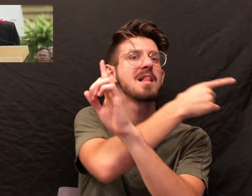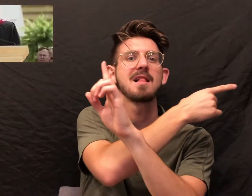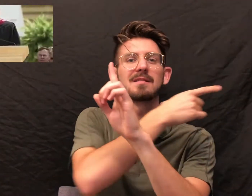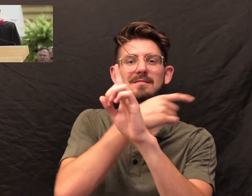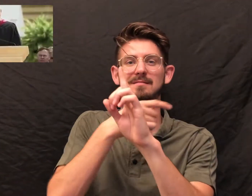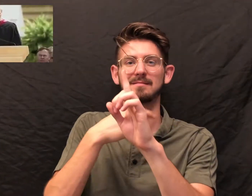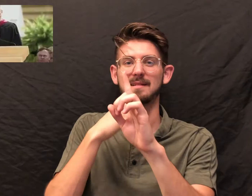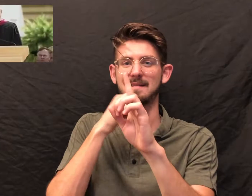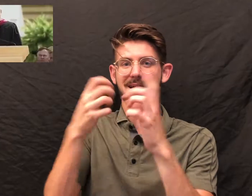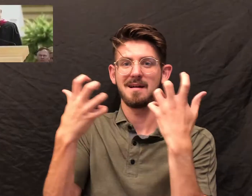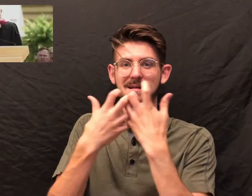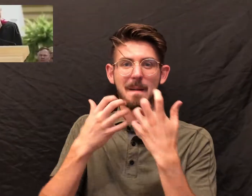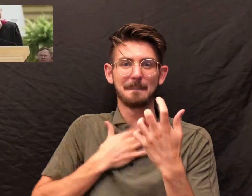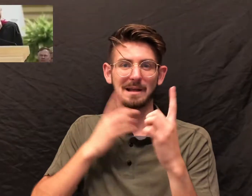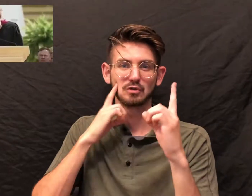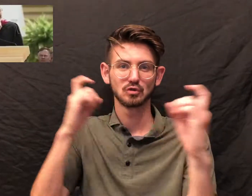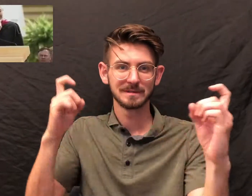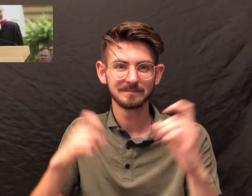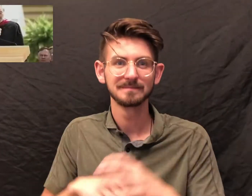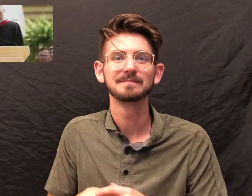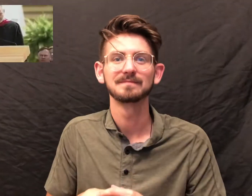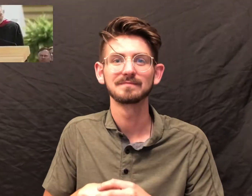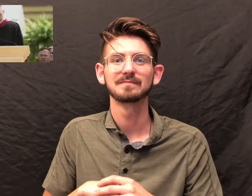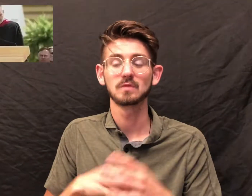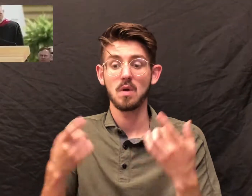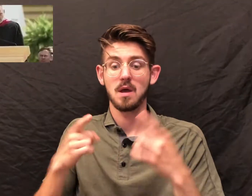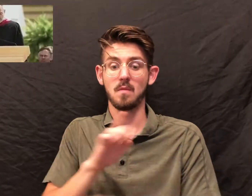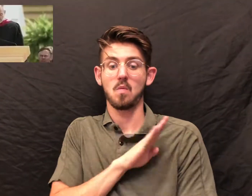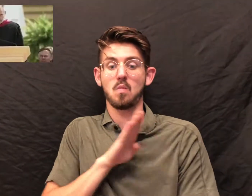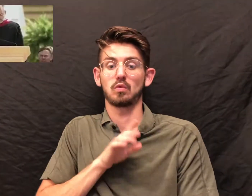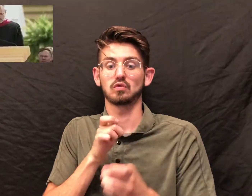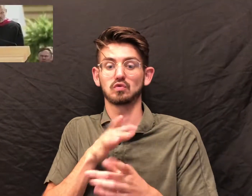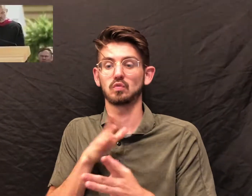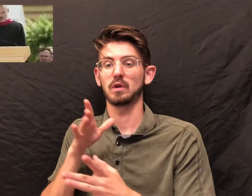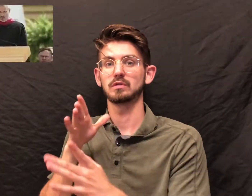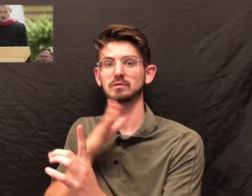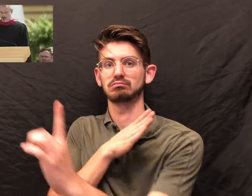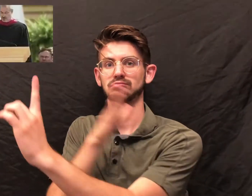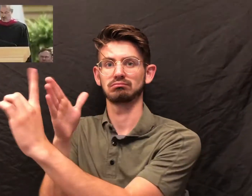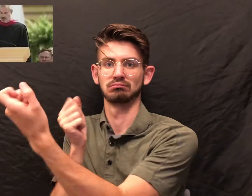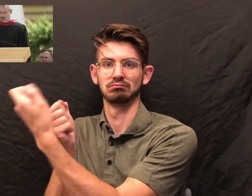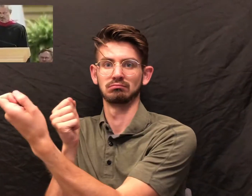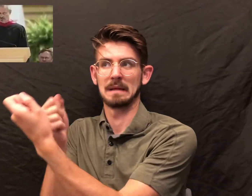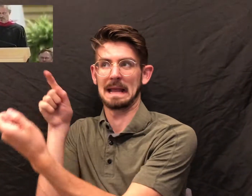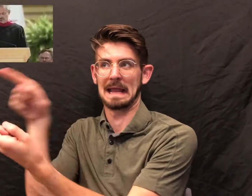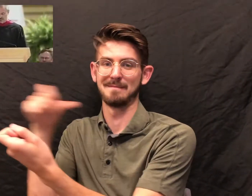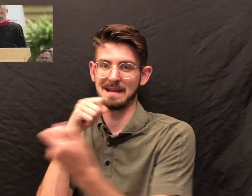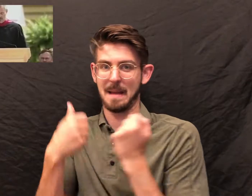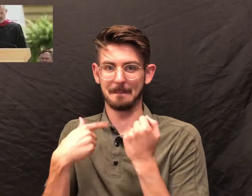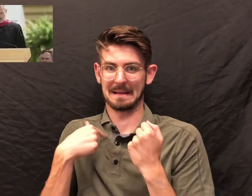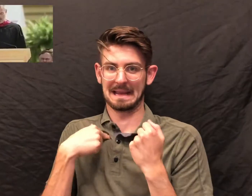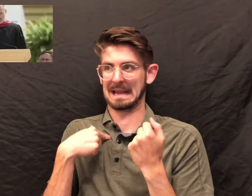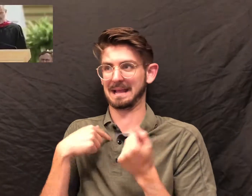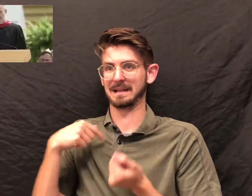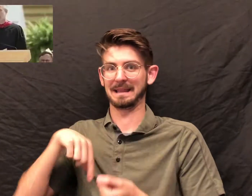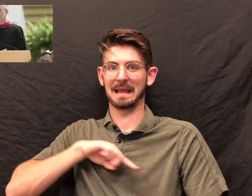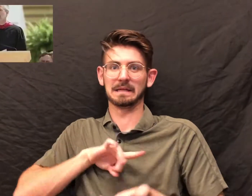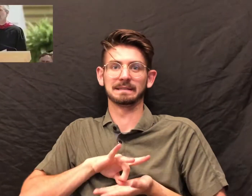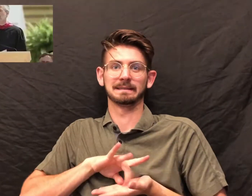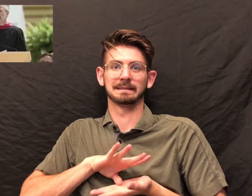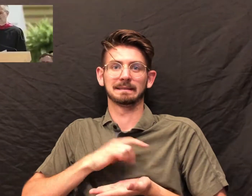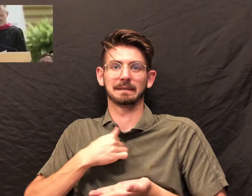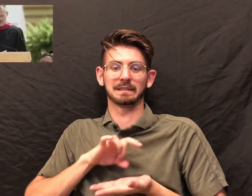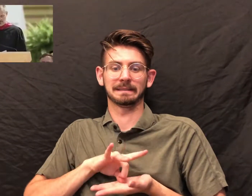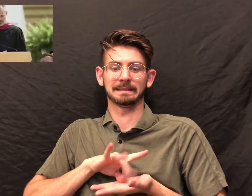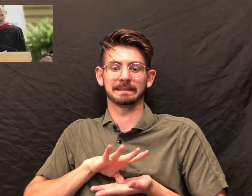When we did, our board of directors sided with him. And so at 30, I was out, and very publicly out. What had been